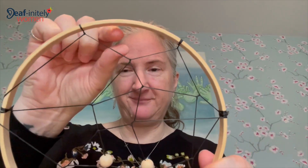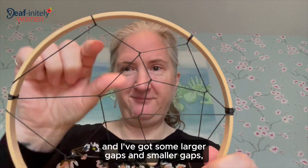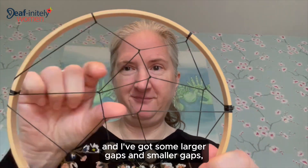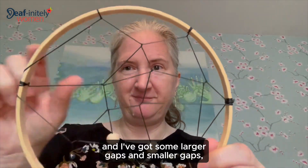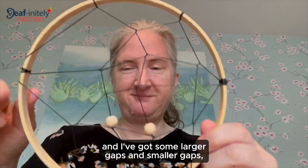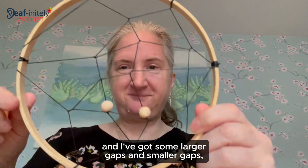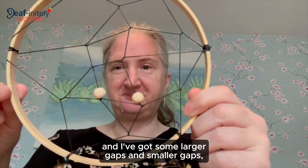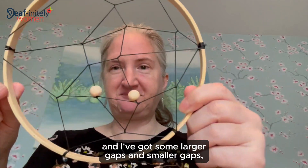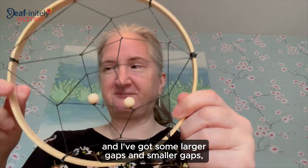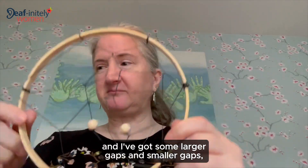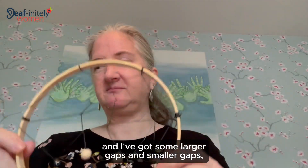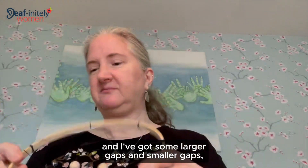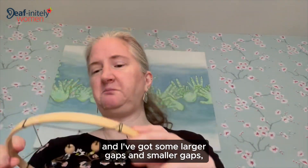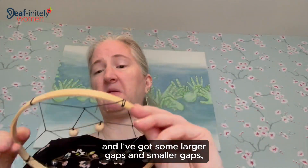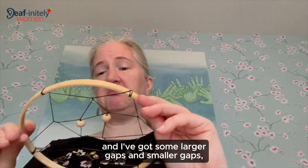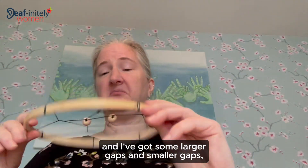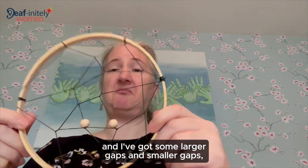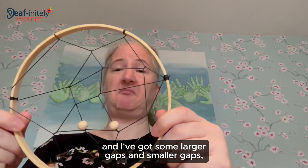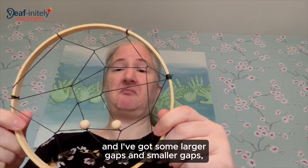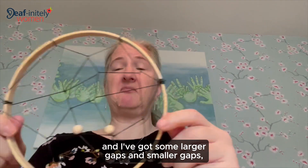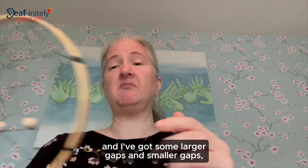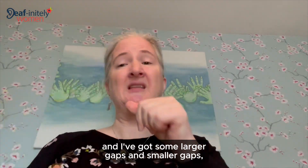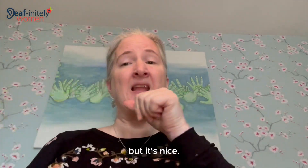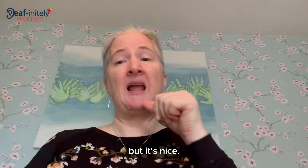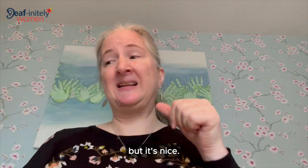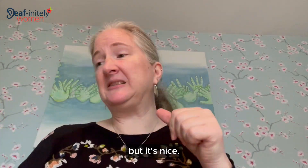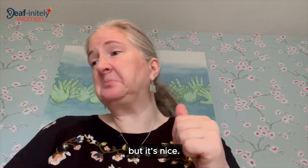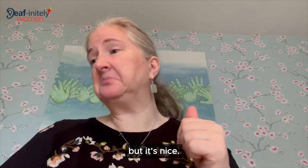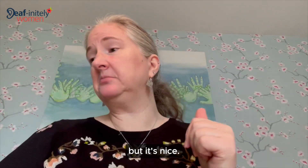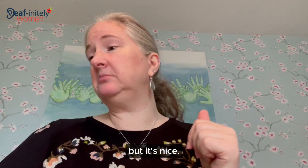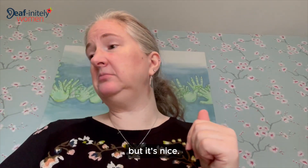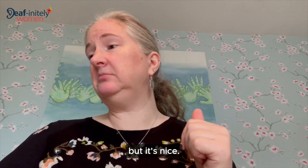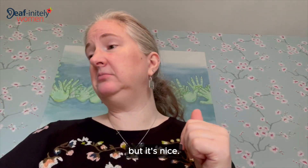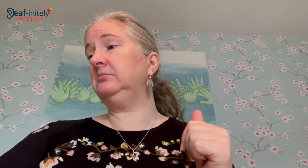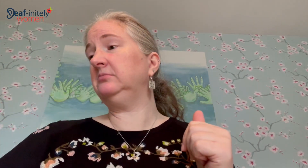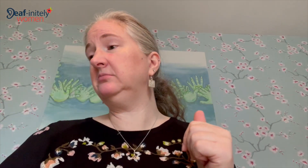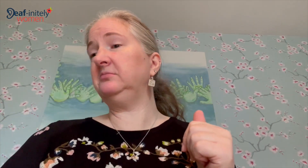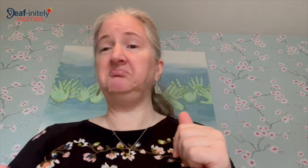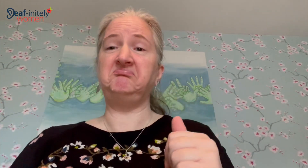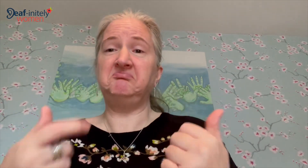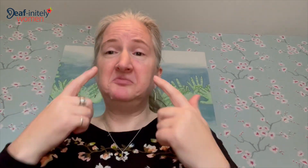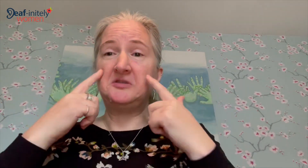And I've got some larger gaps and smaller gaps, but it's nice.